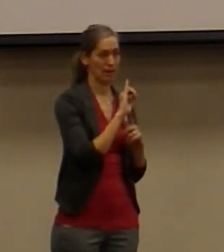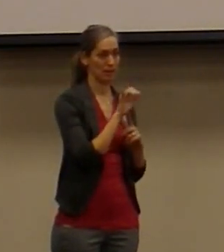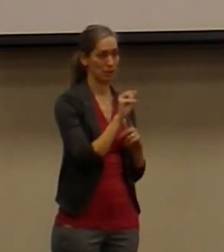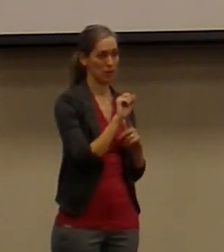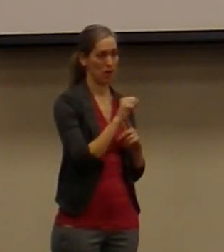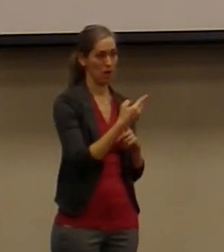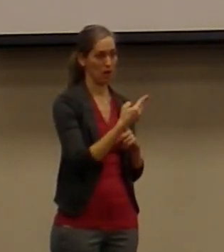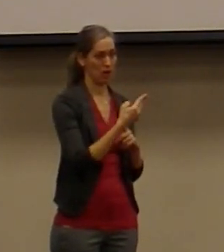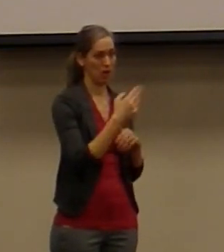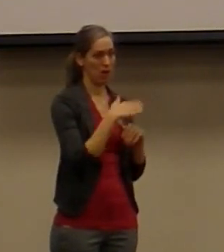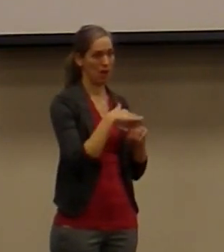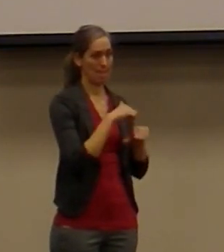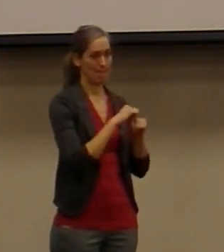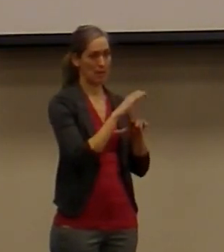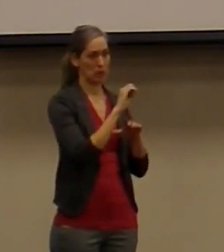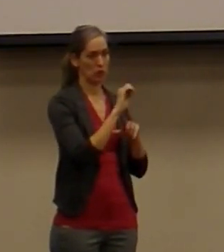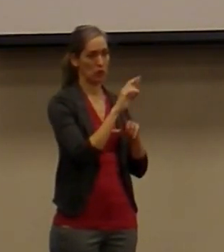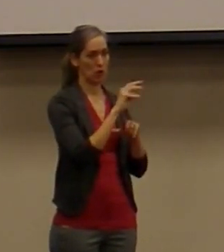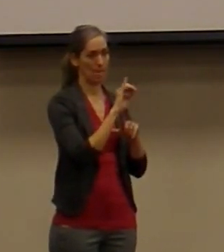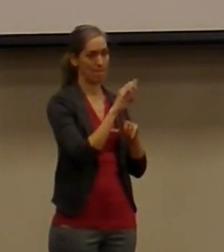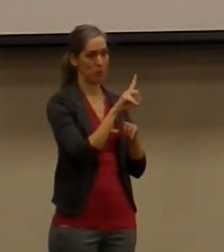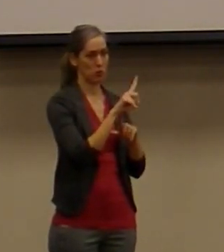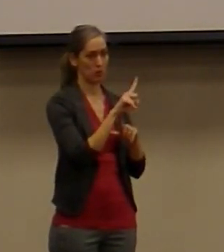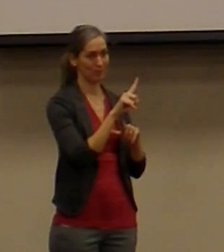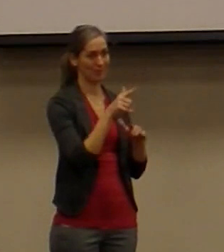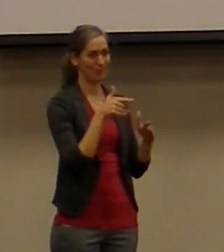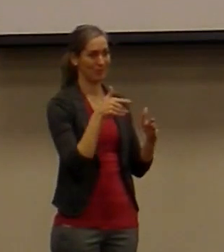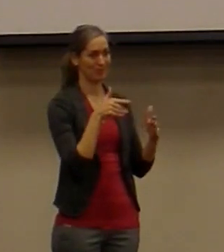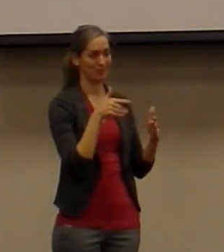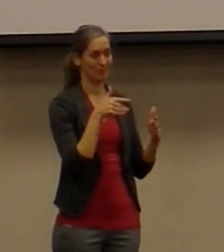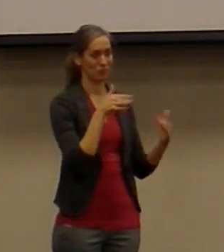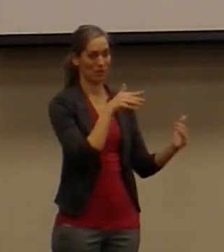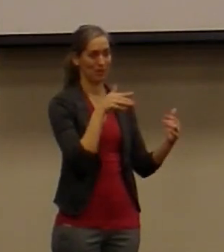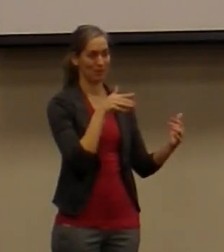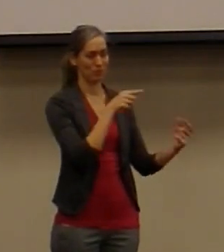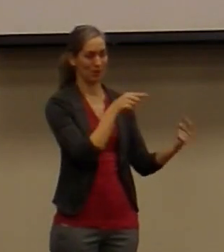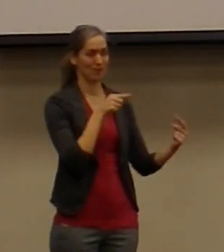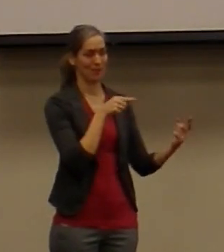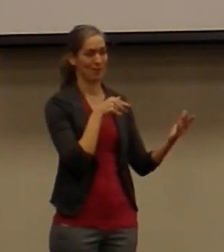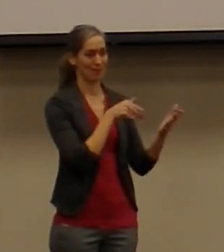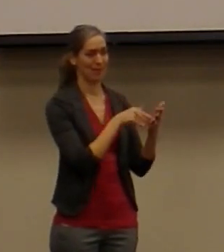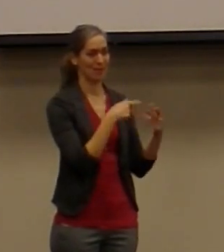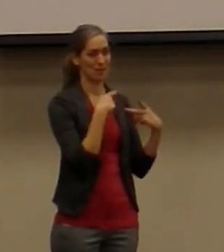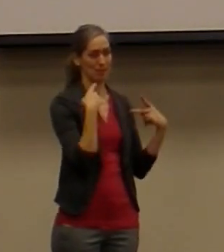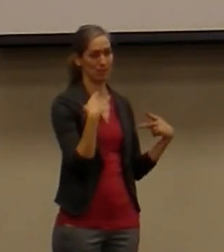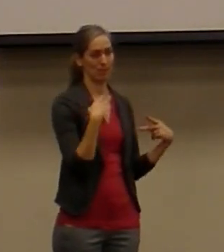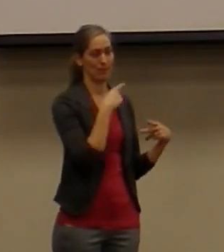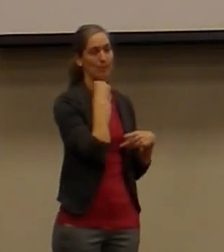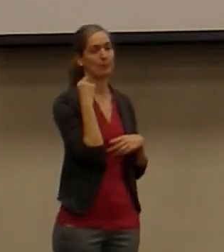the priest of Baal. It might be Joseph